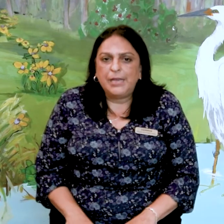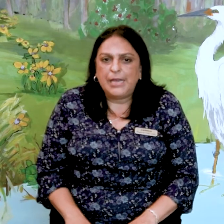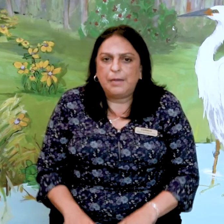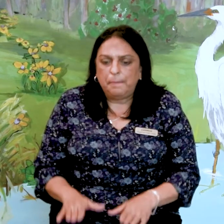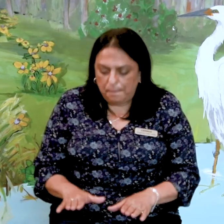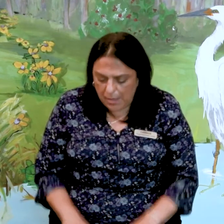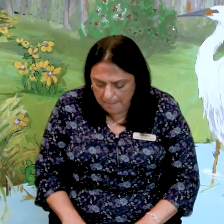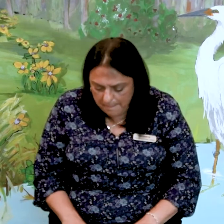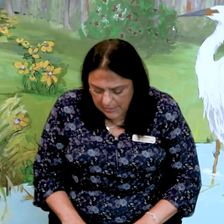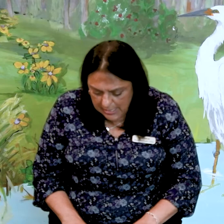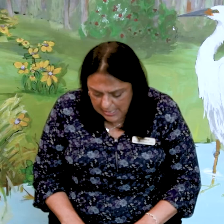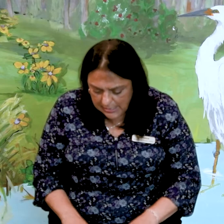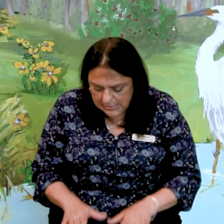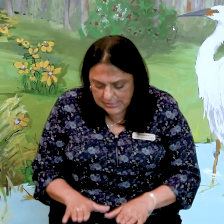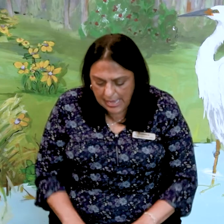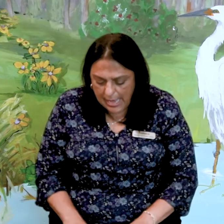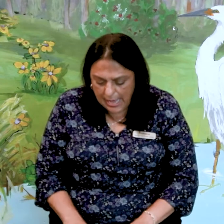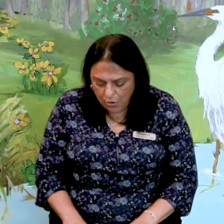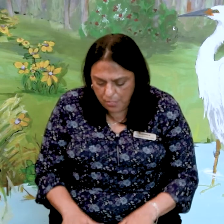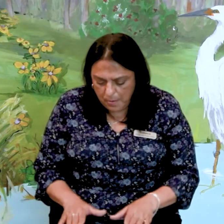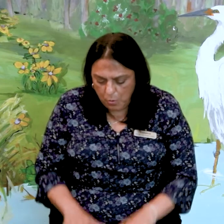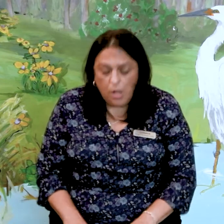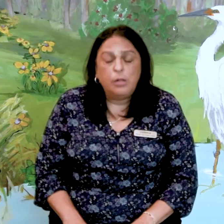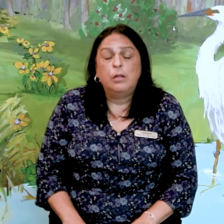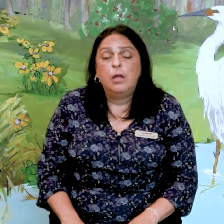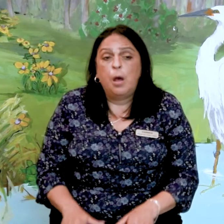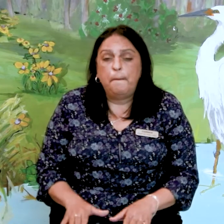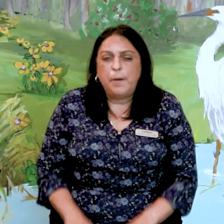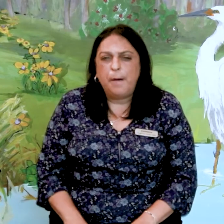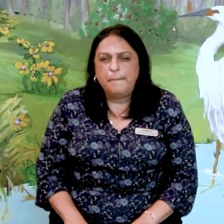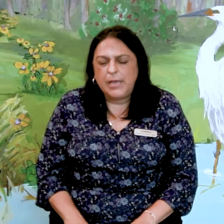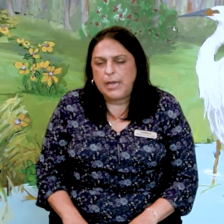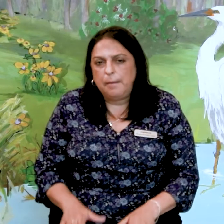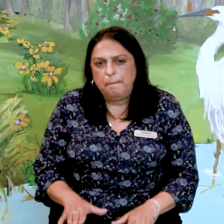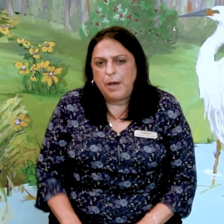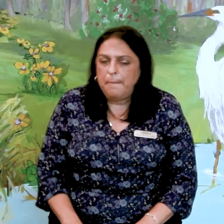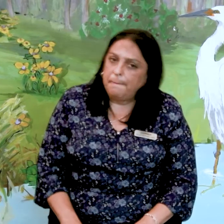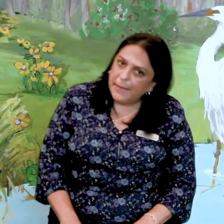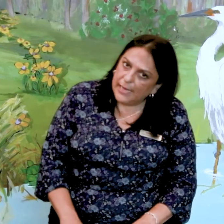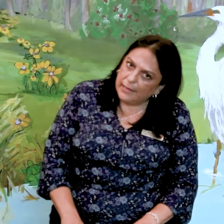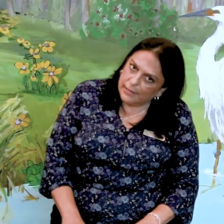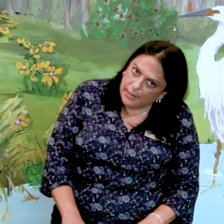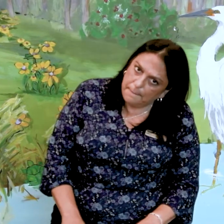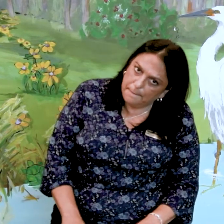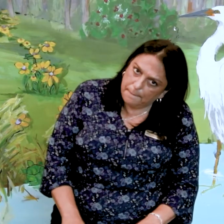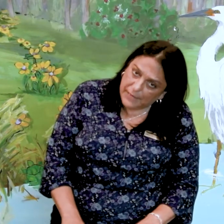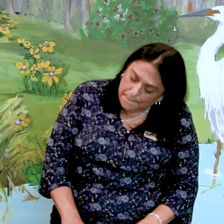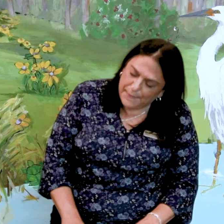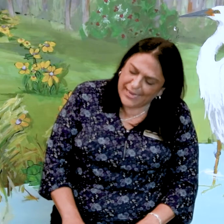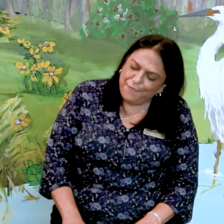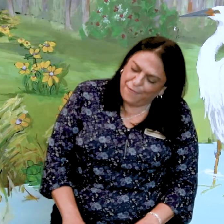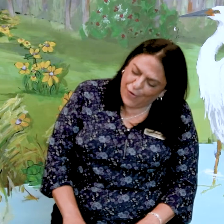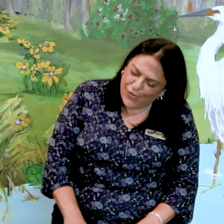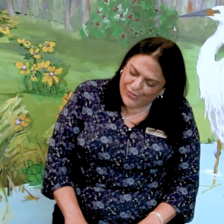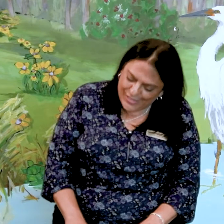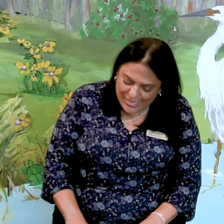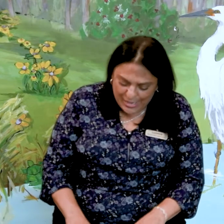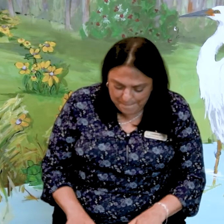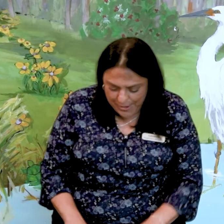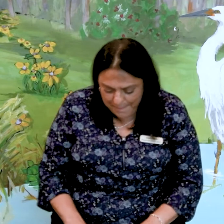Pumpkin, pumpkin, sat on the wall. Pumpkin, pumpkin, tip and fall.